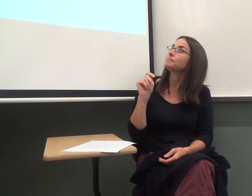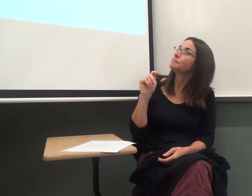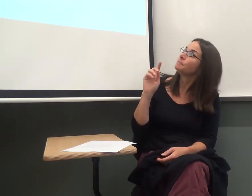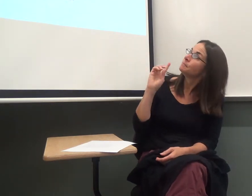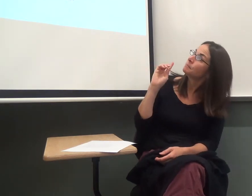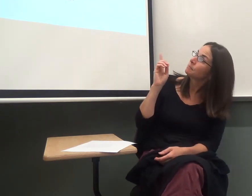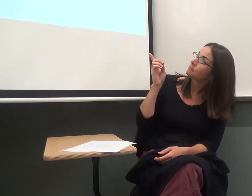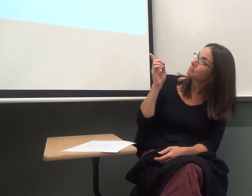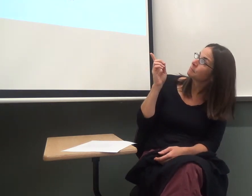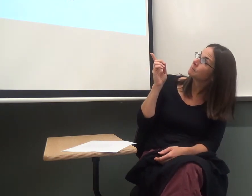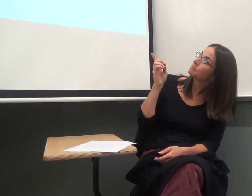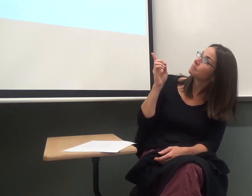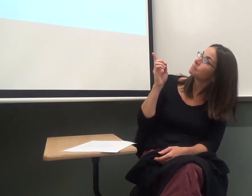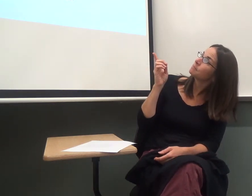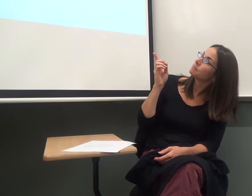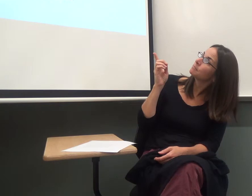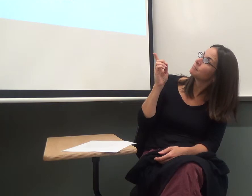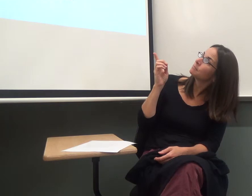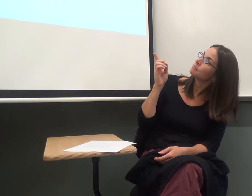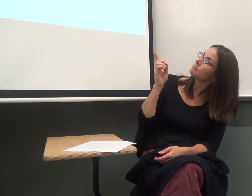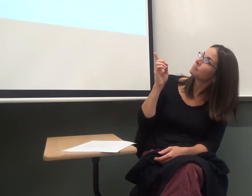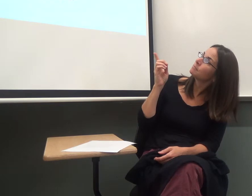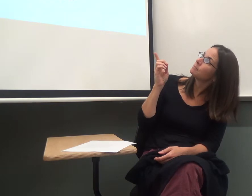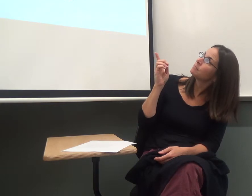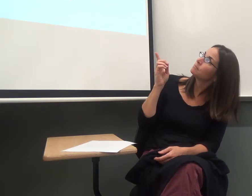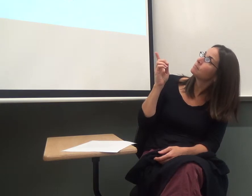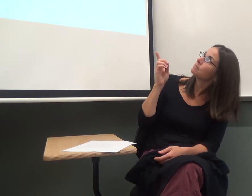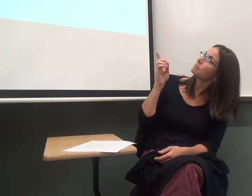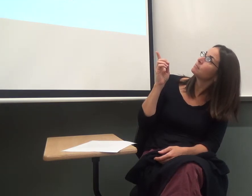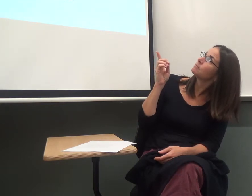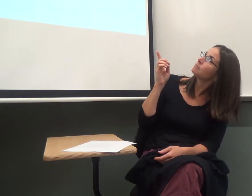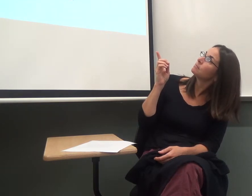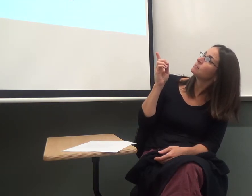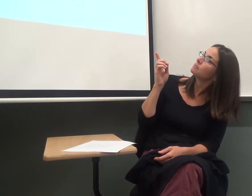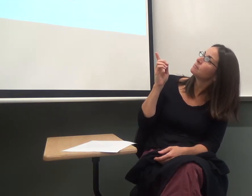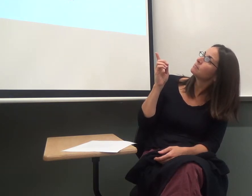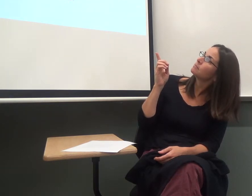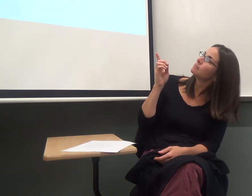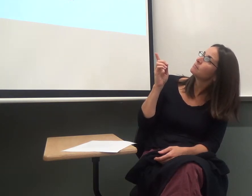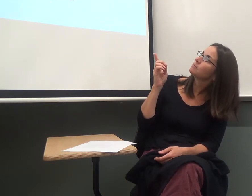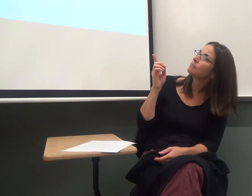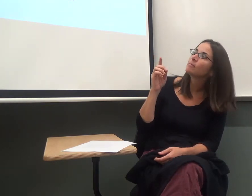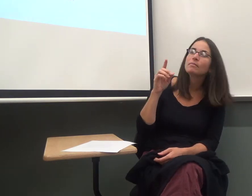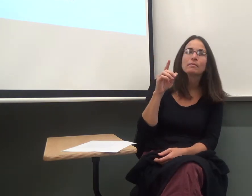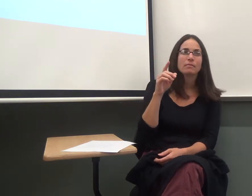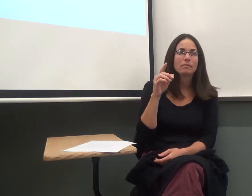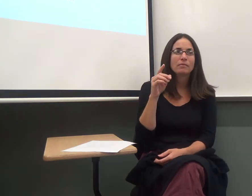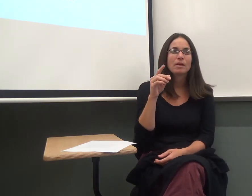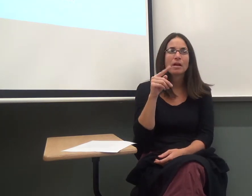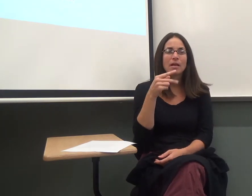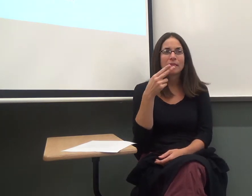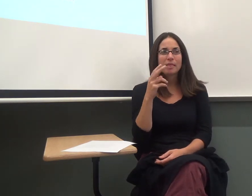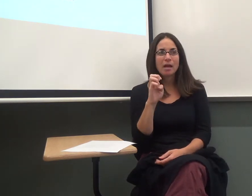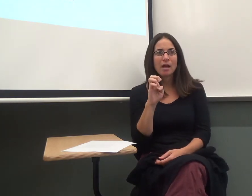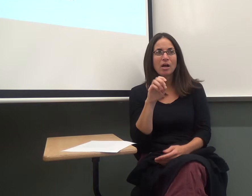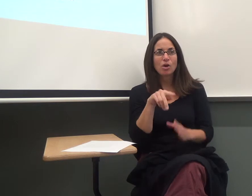Pronoun. but we're calling it, wait, hold on, what comes before The. the? So that indicates that what's coming? Noun.